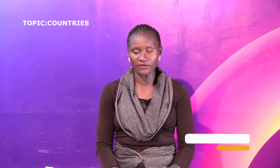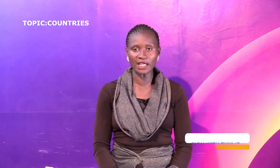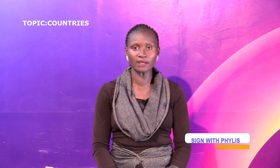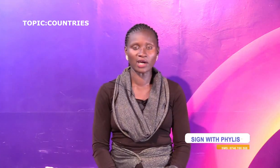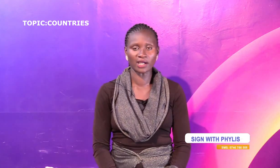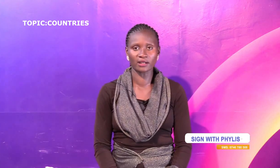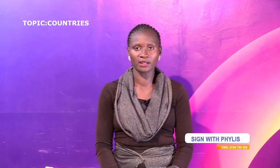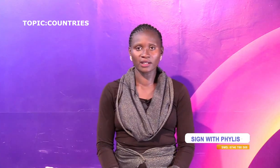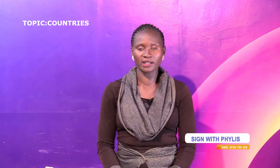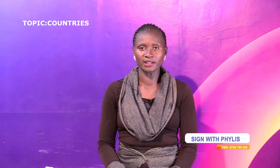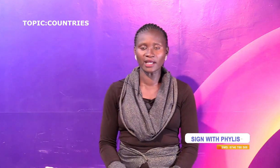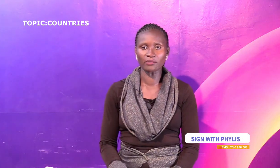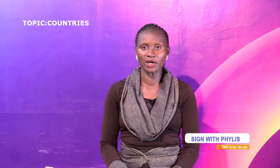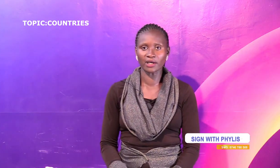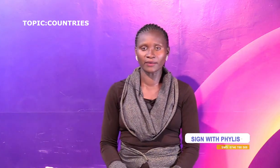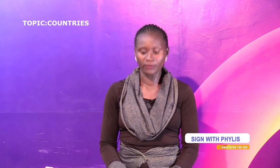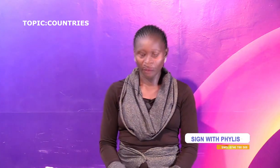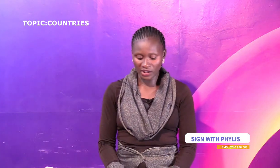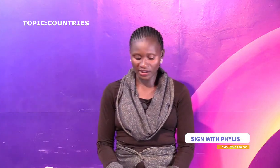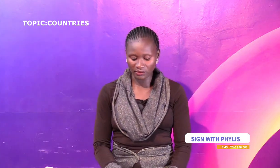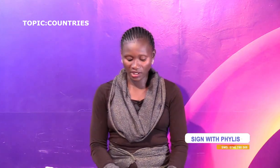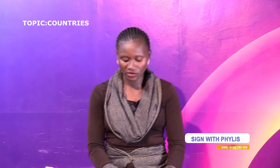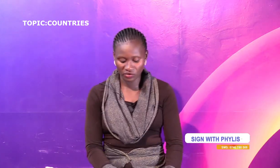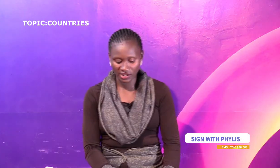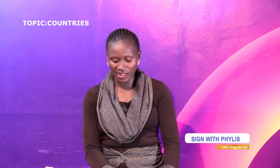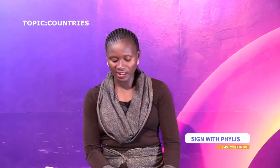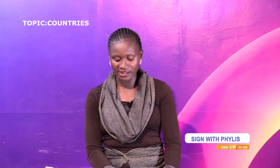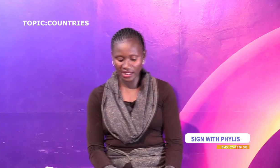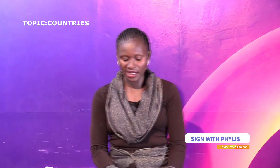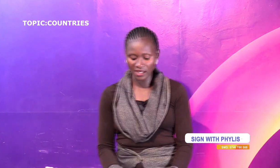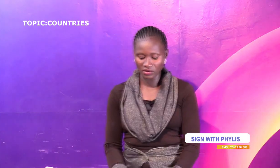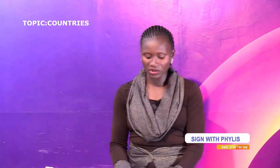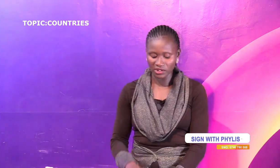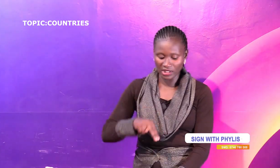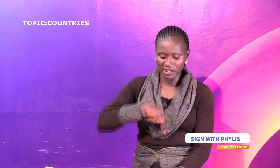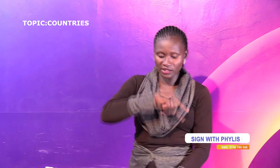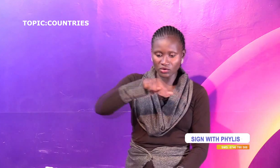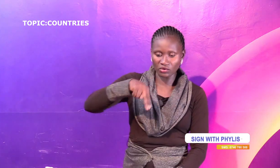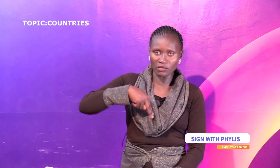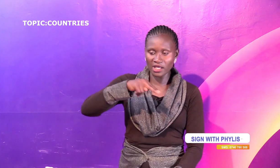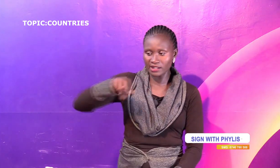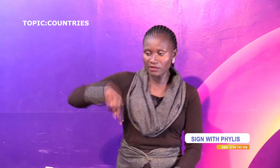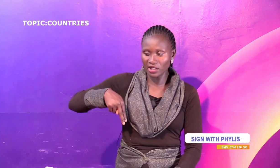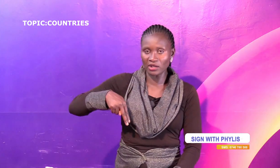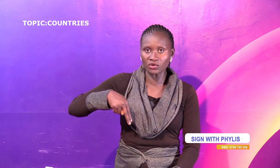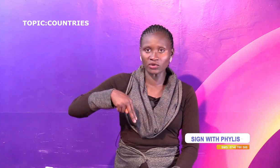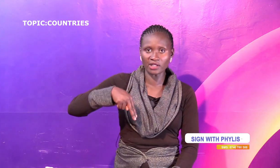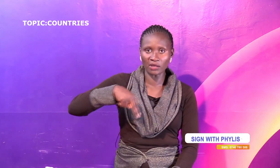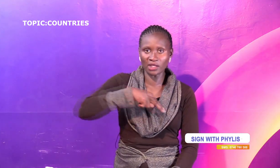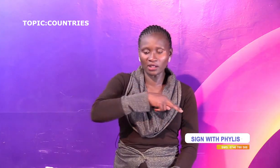Denmark. Denmark. Denmark, using a letter N or a G, you're just making something, you're drawing something in